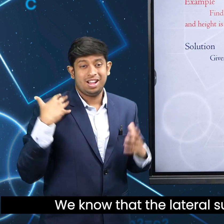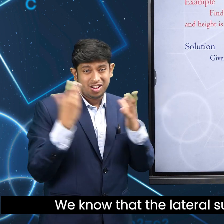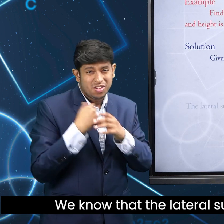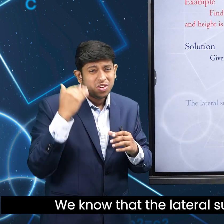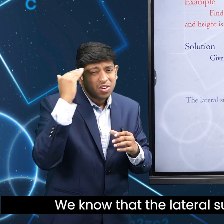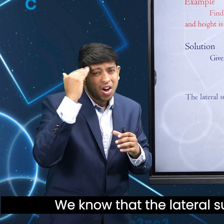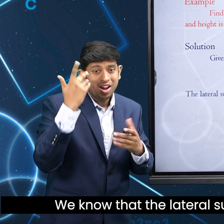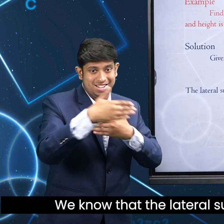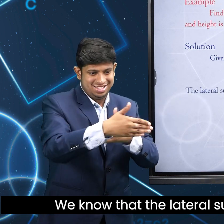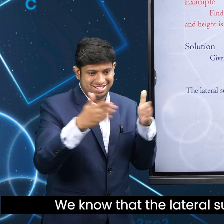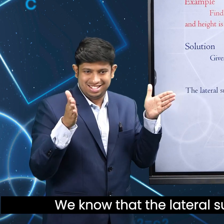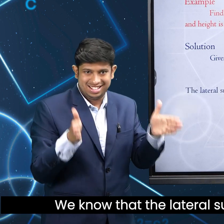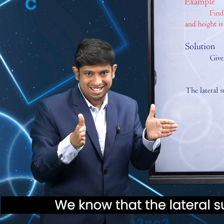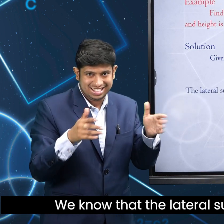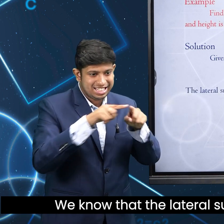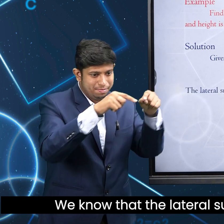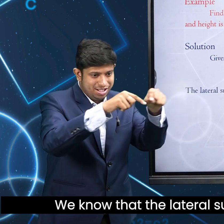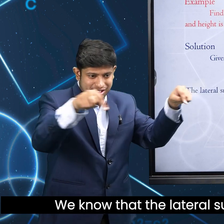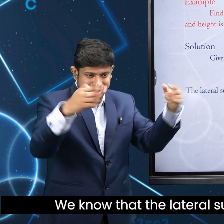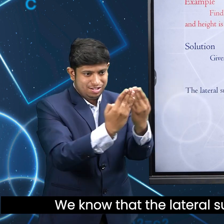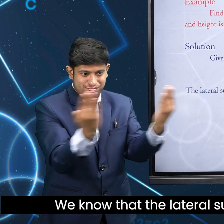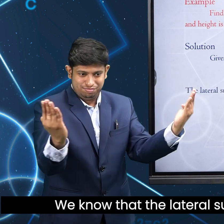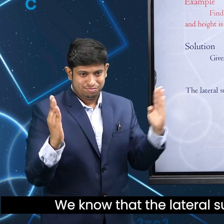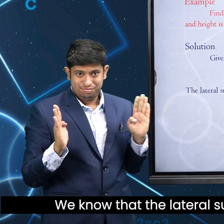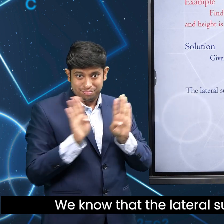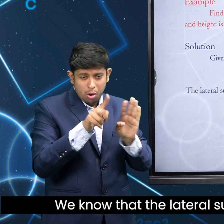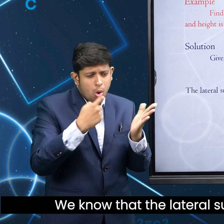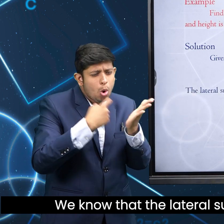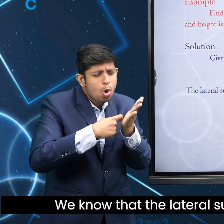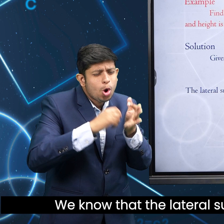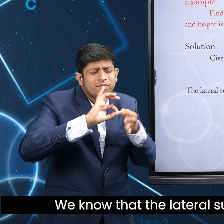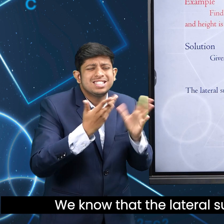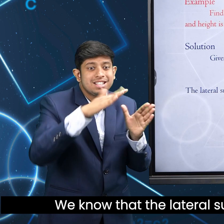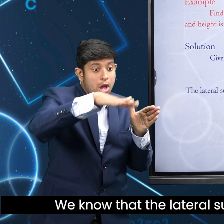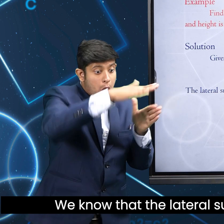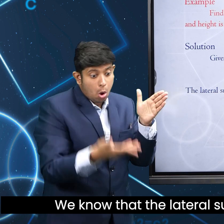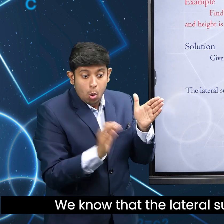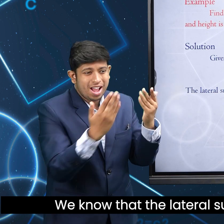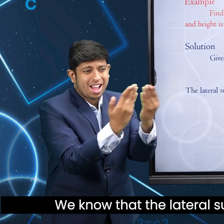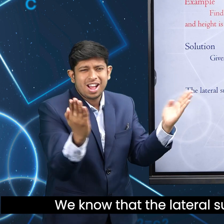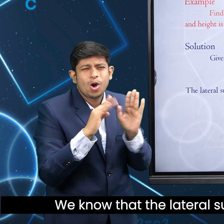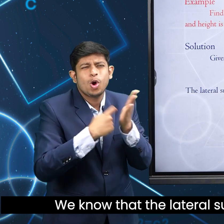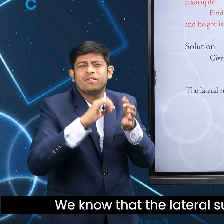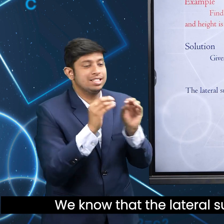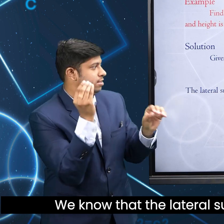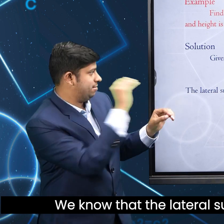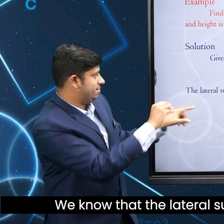We know that the lateral surface area of the cuboid is equal to 2H into L plus B.